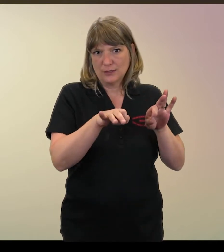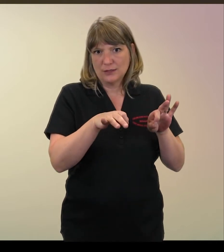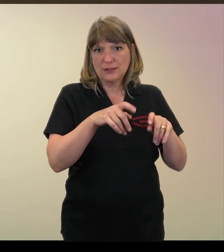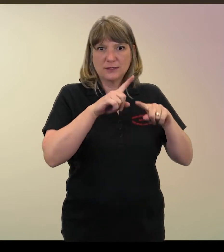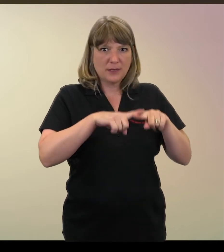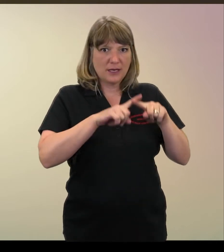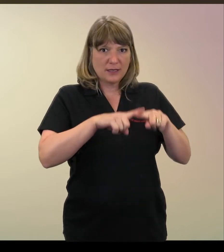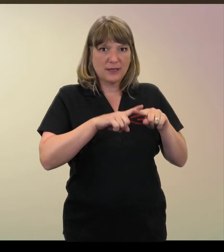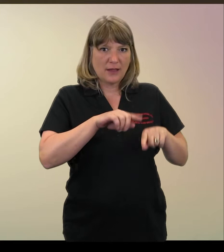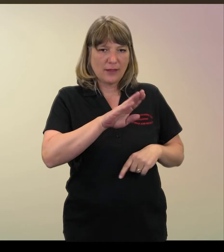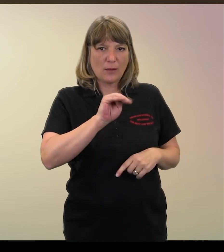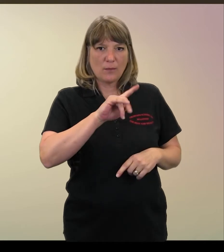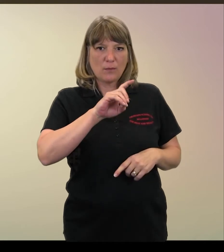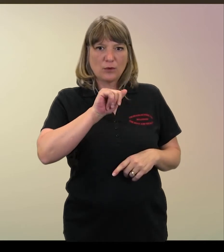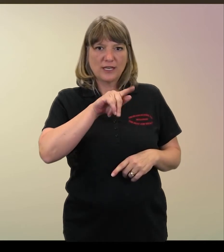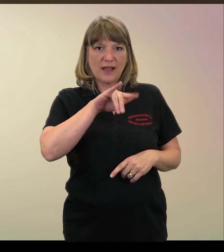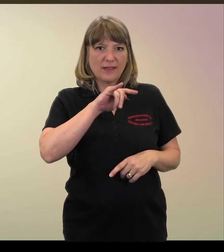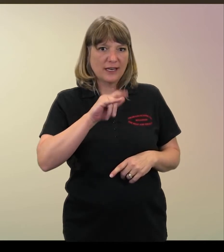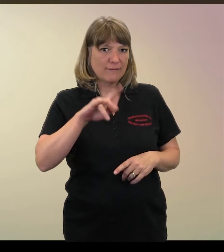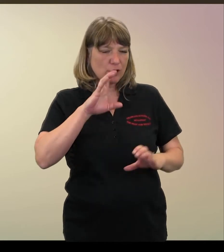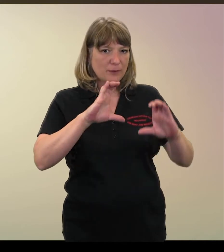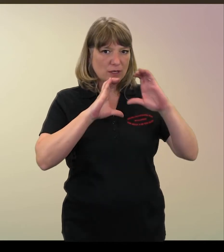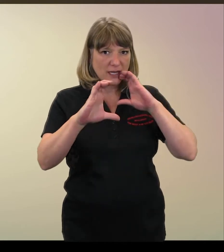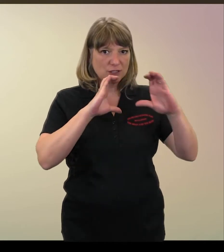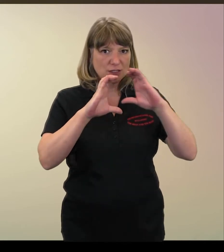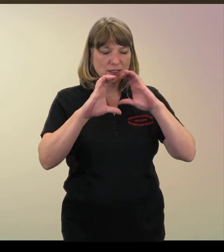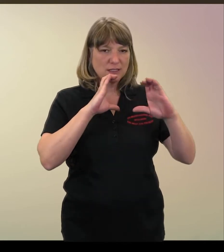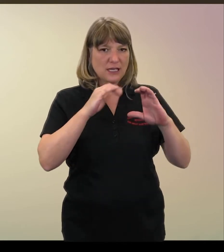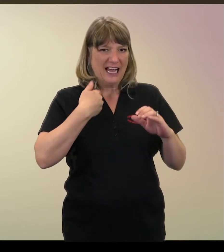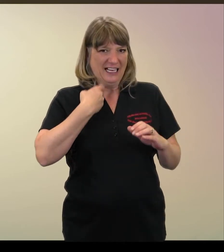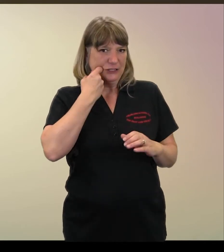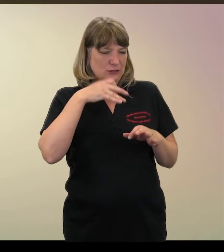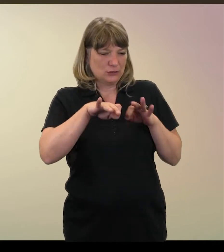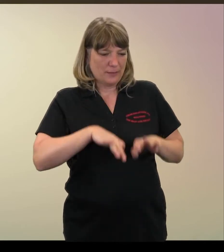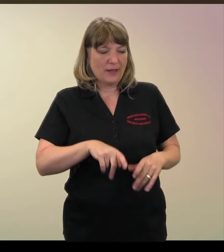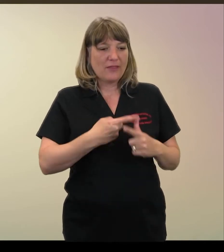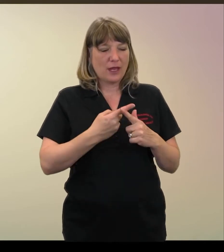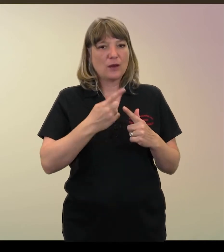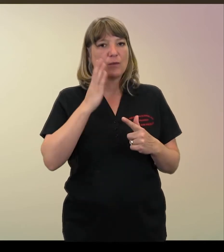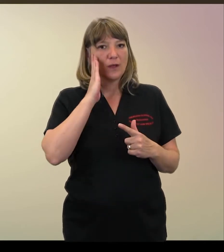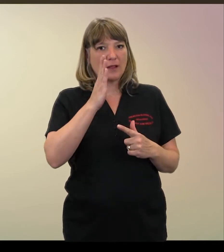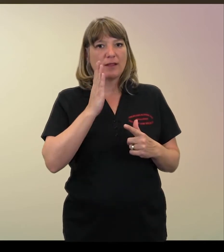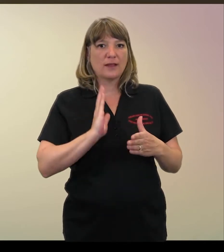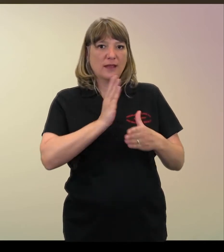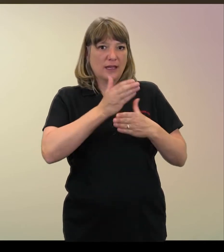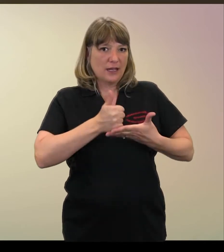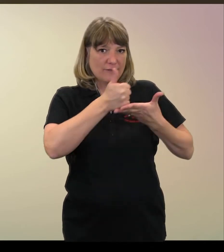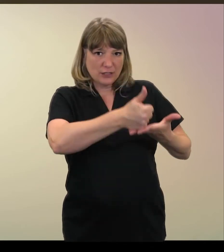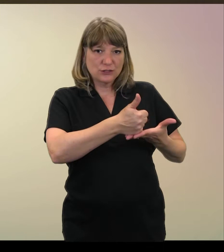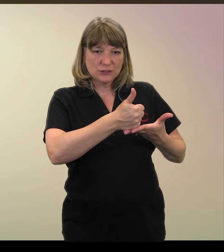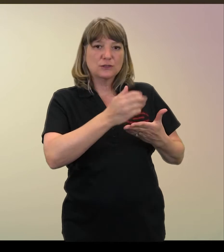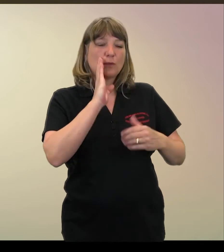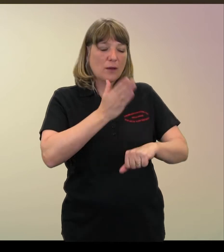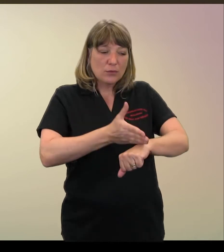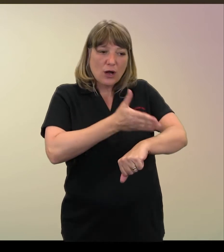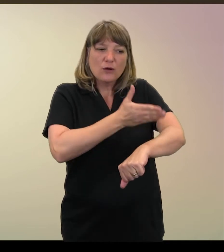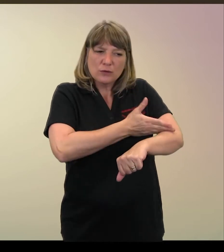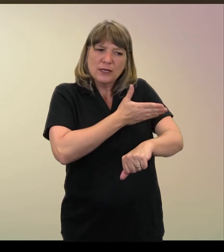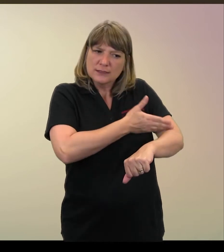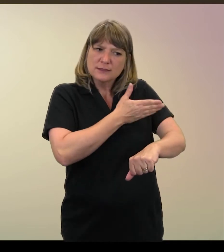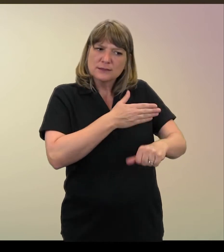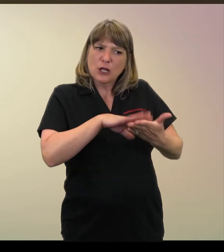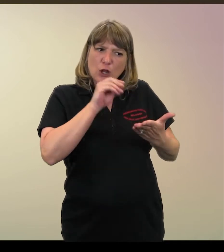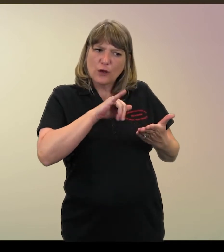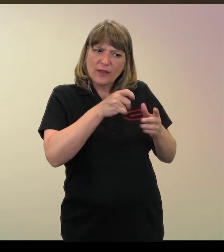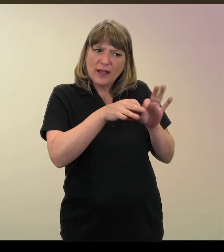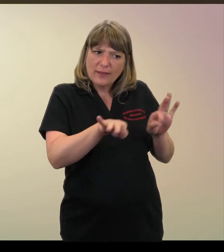language, depending on the modality of their communication that I just described. But generally, with intervention, they make progress and